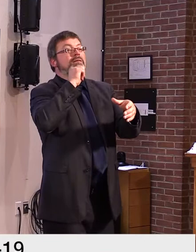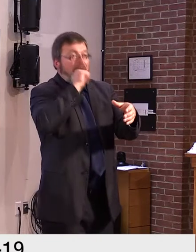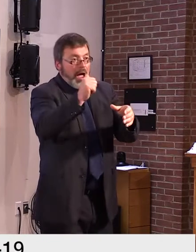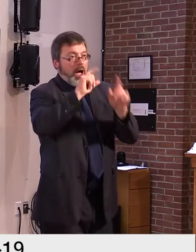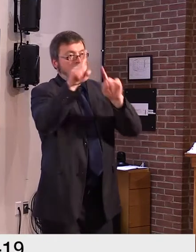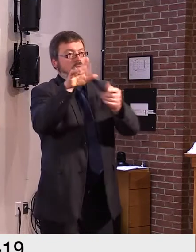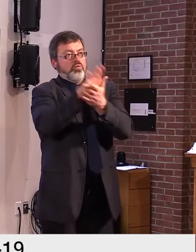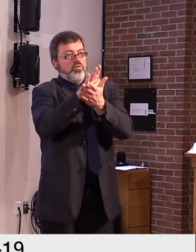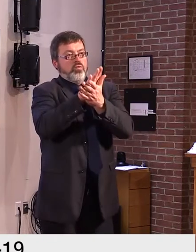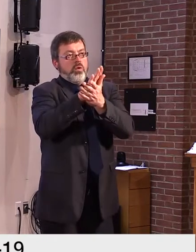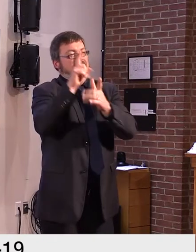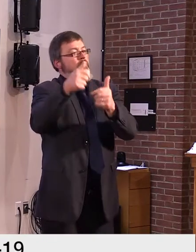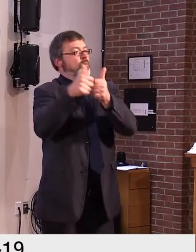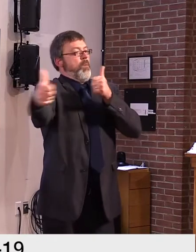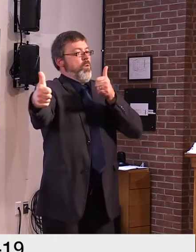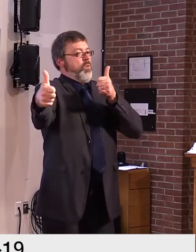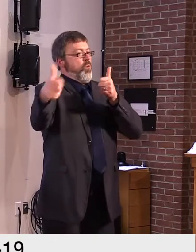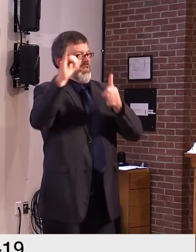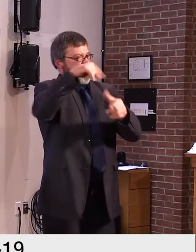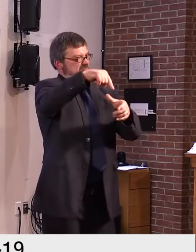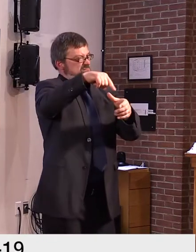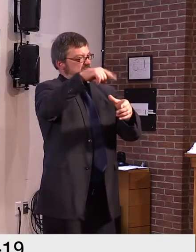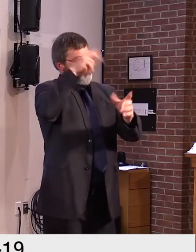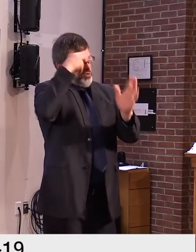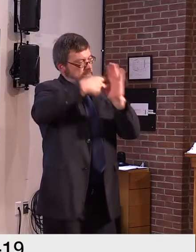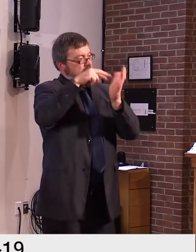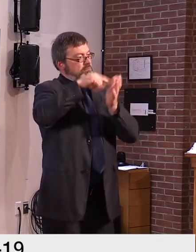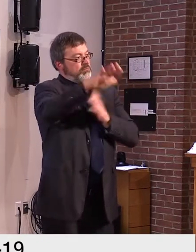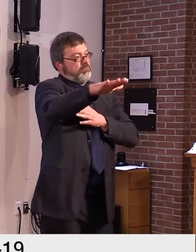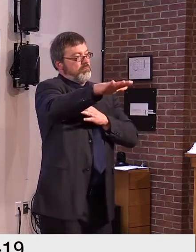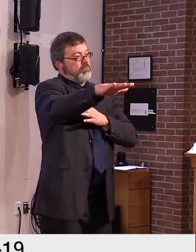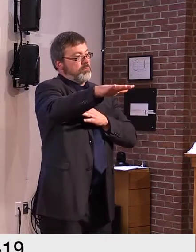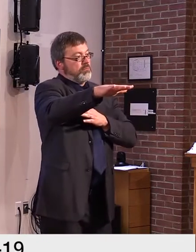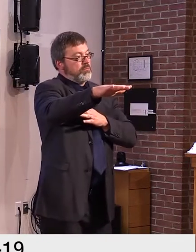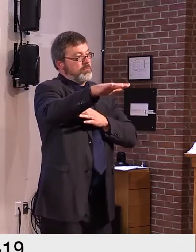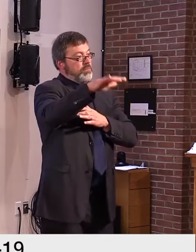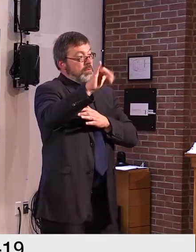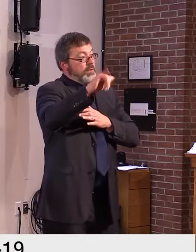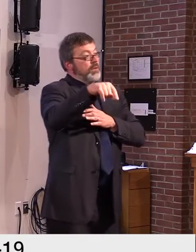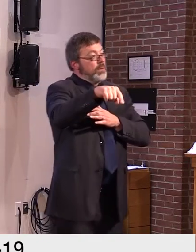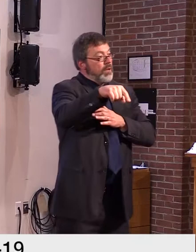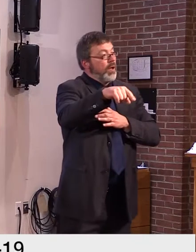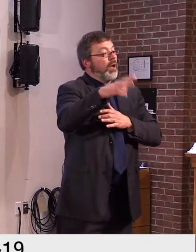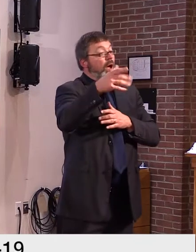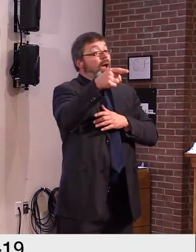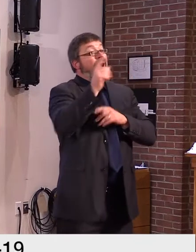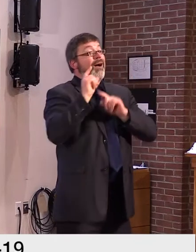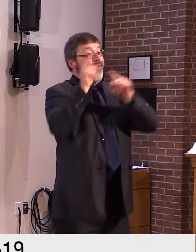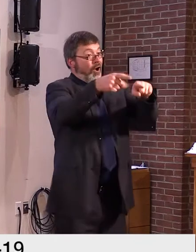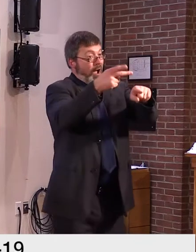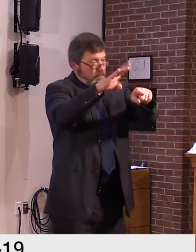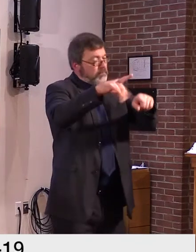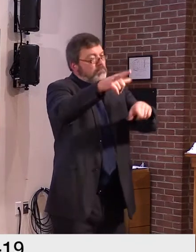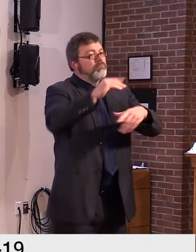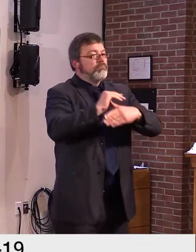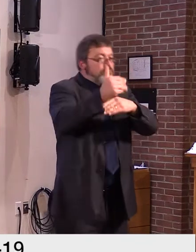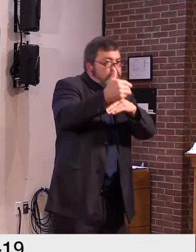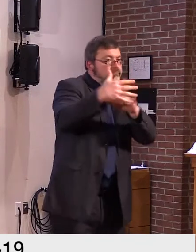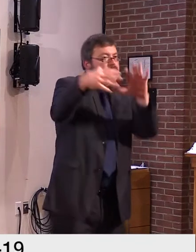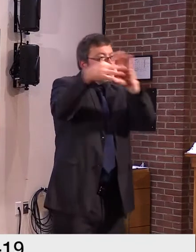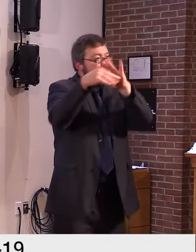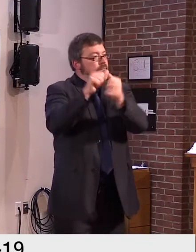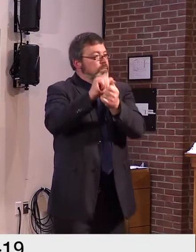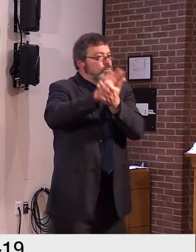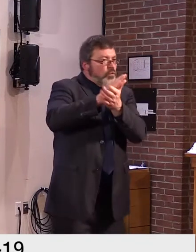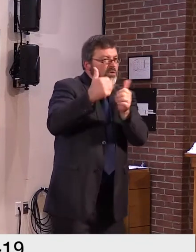when there are remote learning days, then the hubs sort of went into action. I do want to mention, just so that everybody knows,